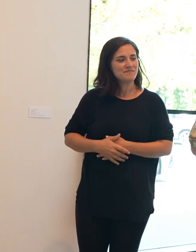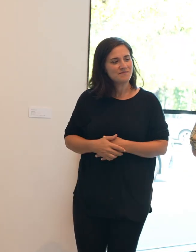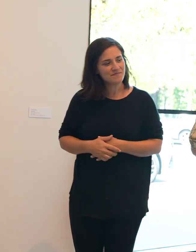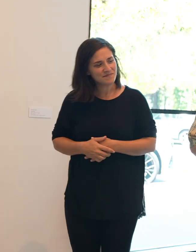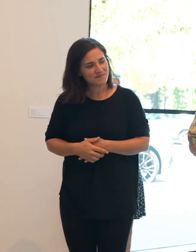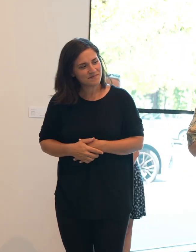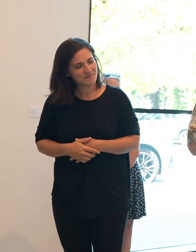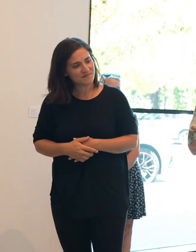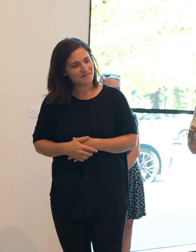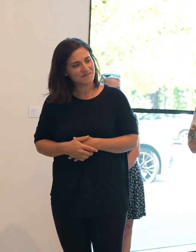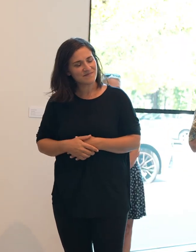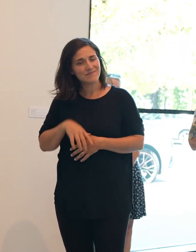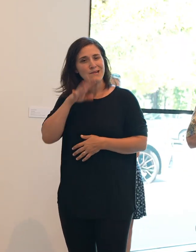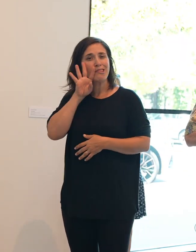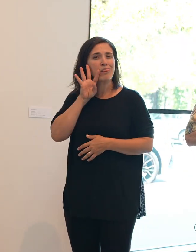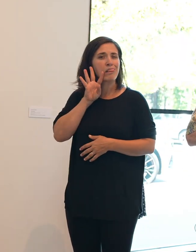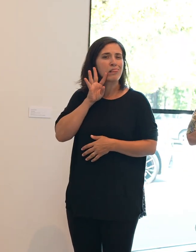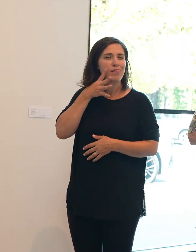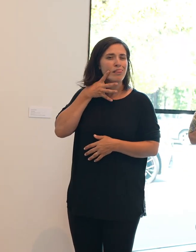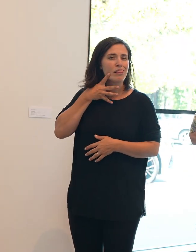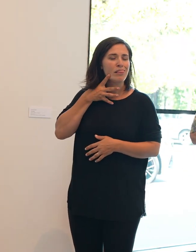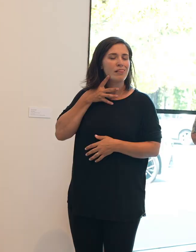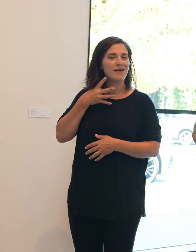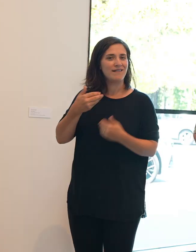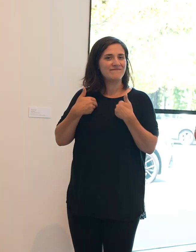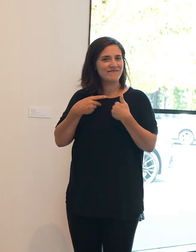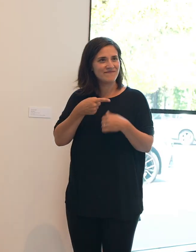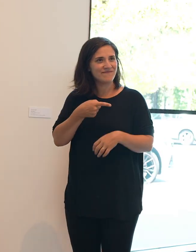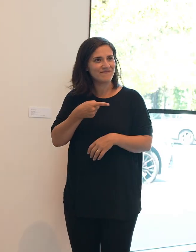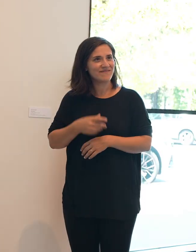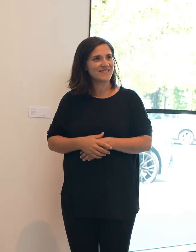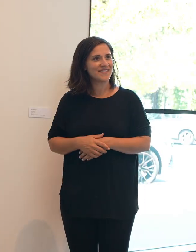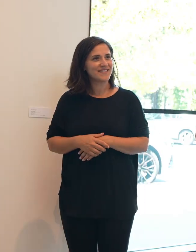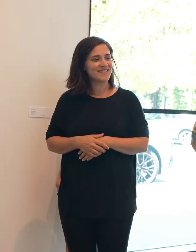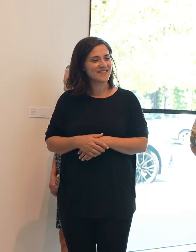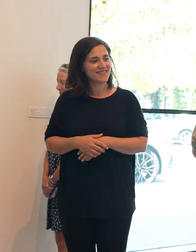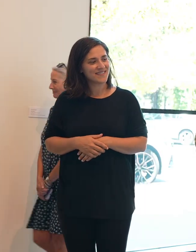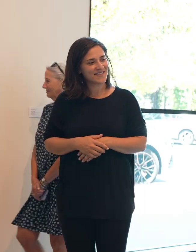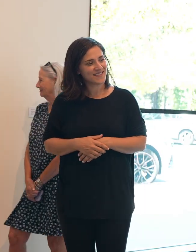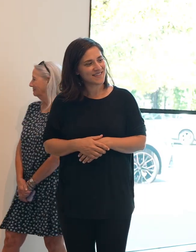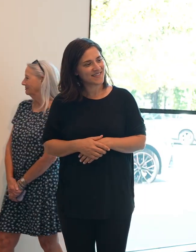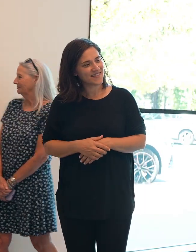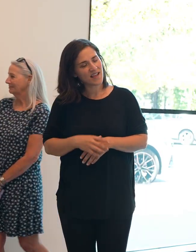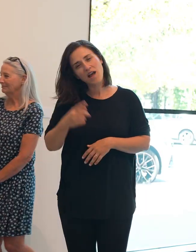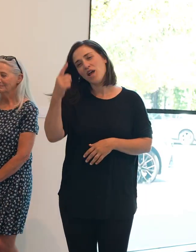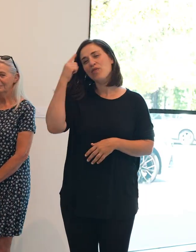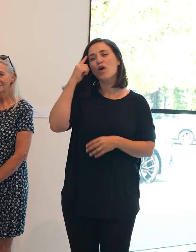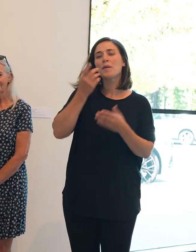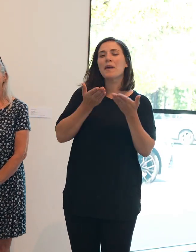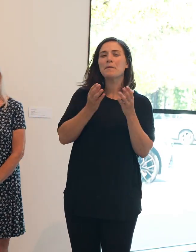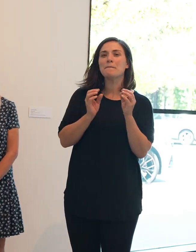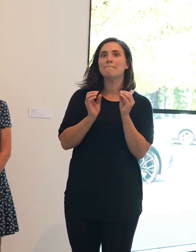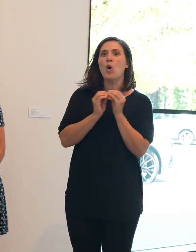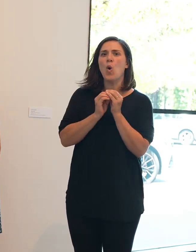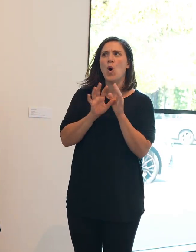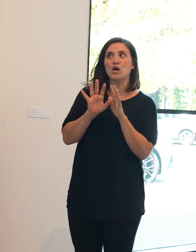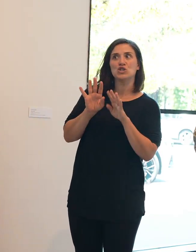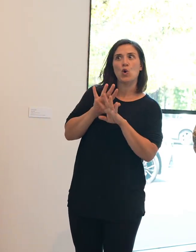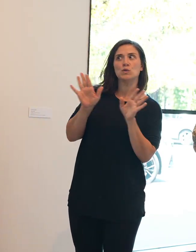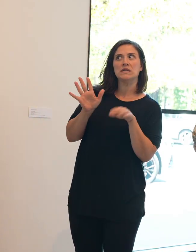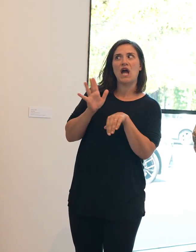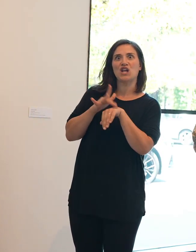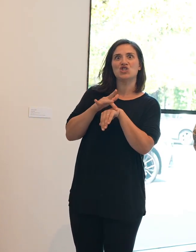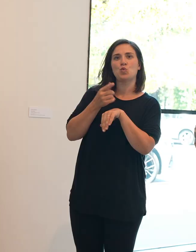and the drool and stuff, and then figured to make it look a little more, don't touch it, these